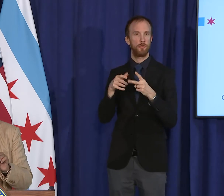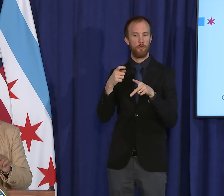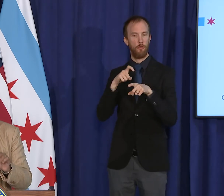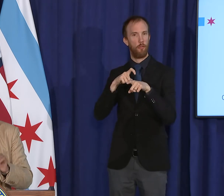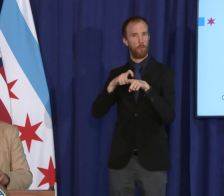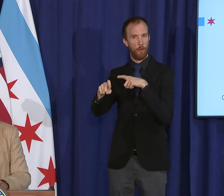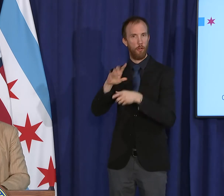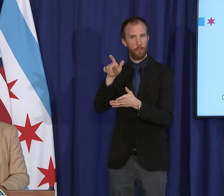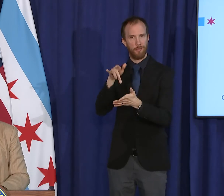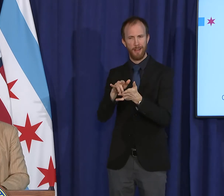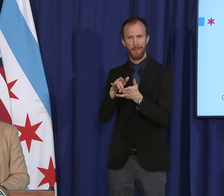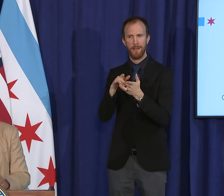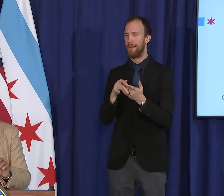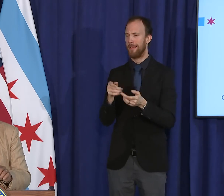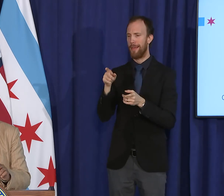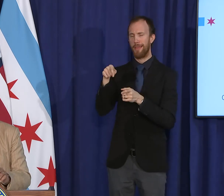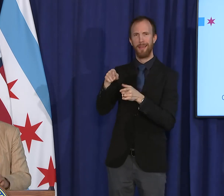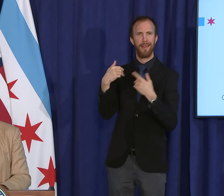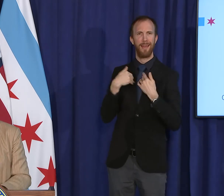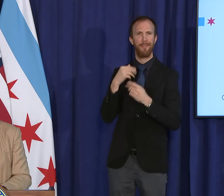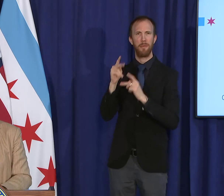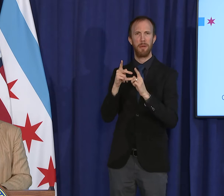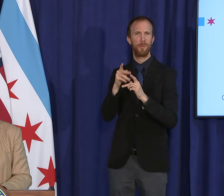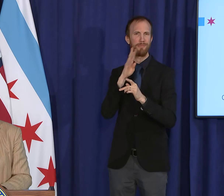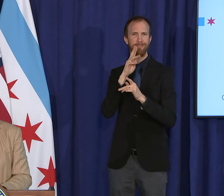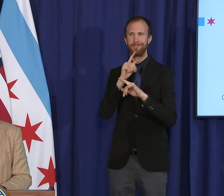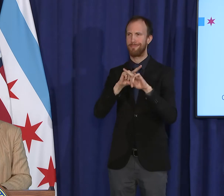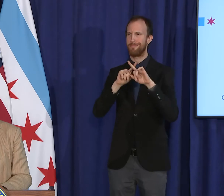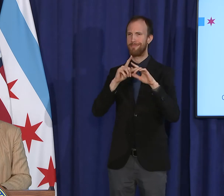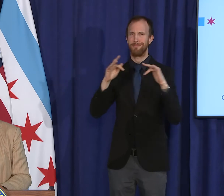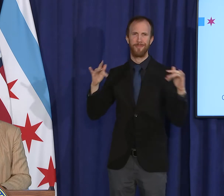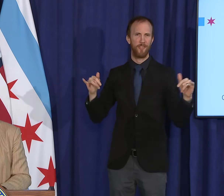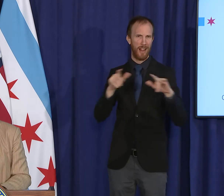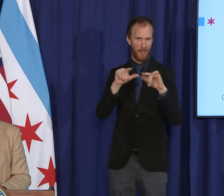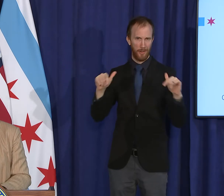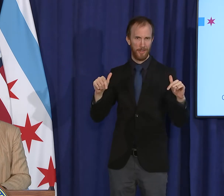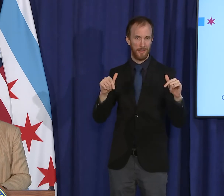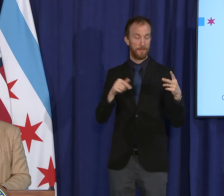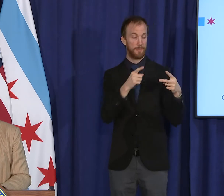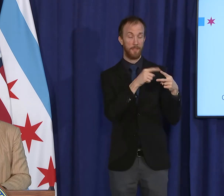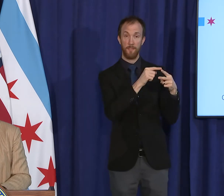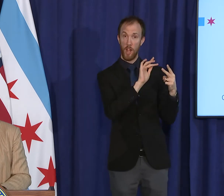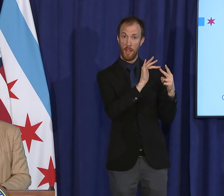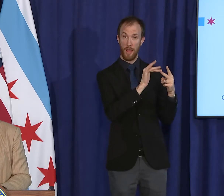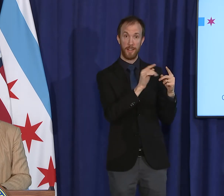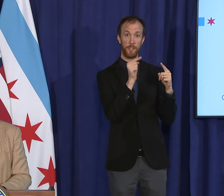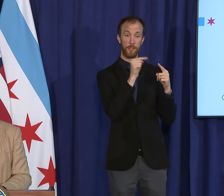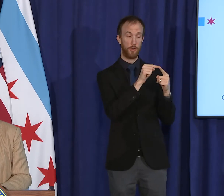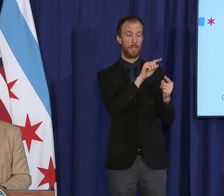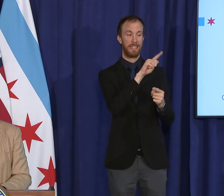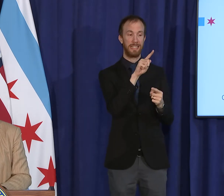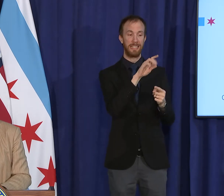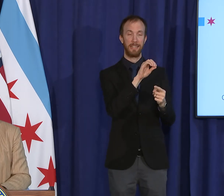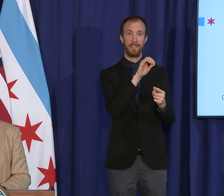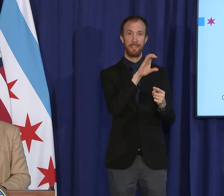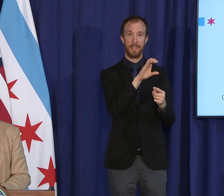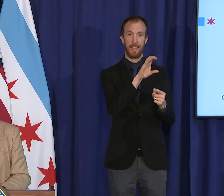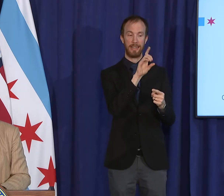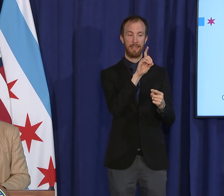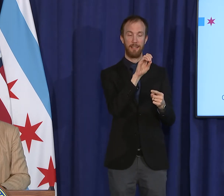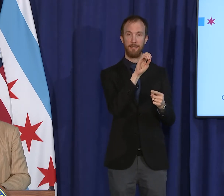multilingual call center. To register online, please visit ZocDoc, that's